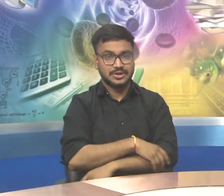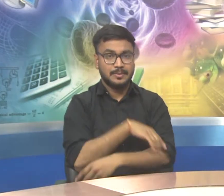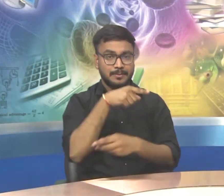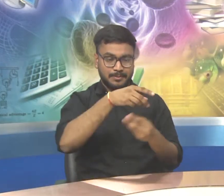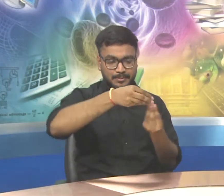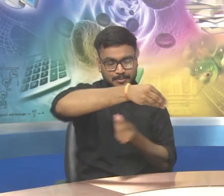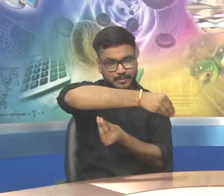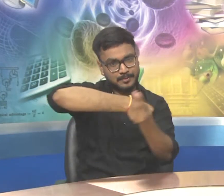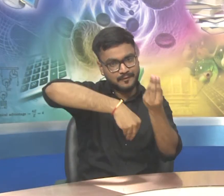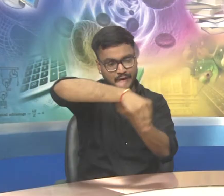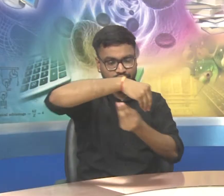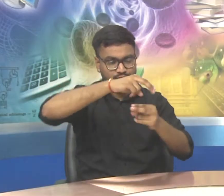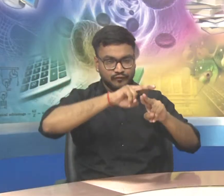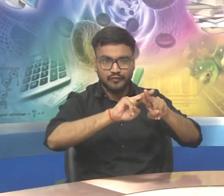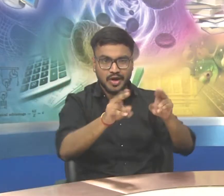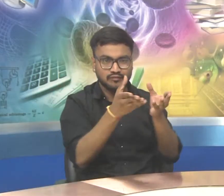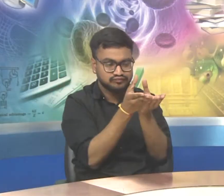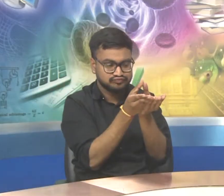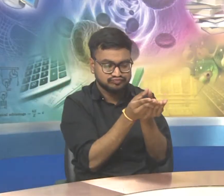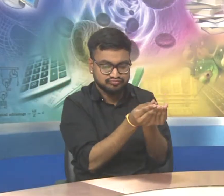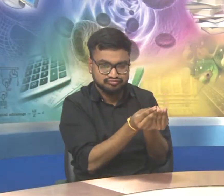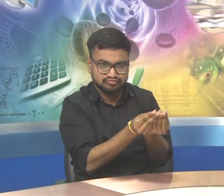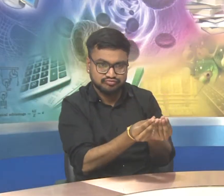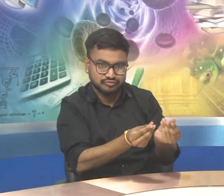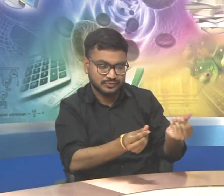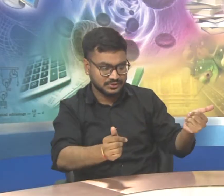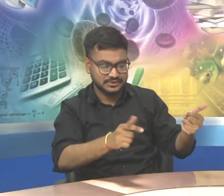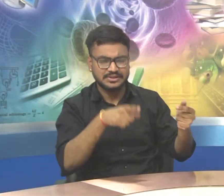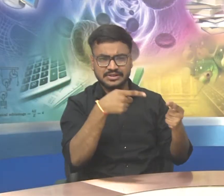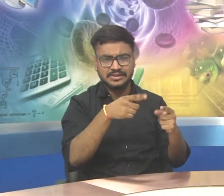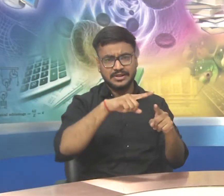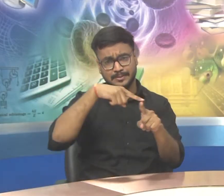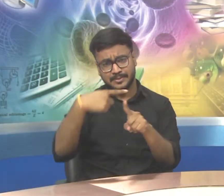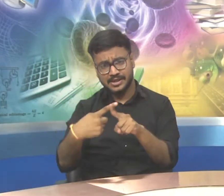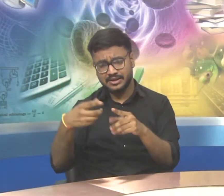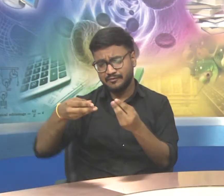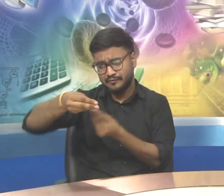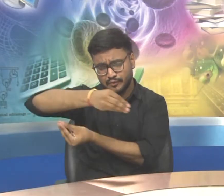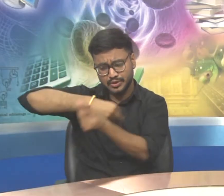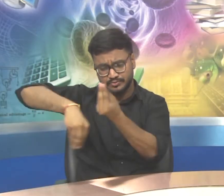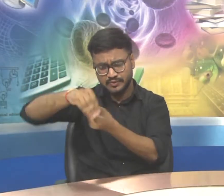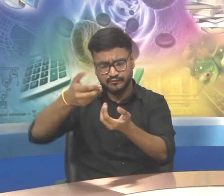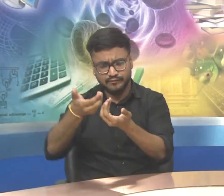know about homogeneous and heterogeneous mixture.